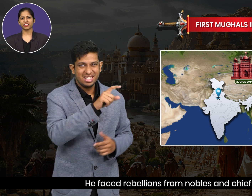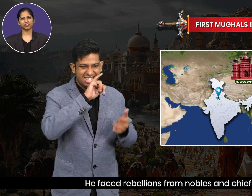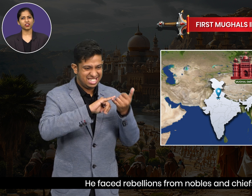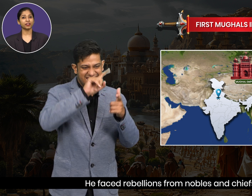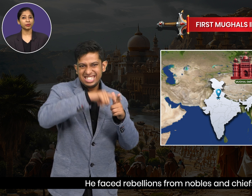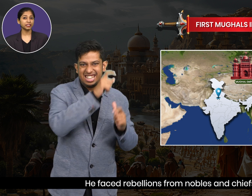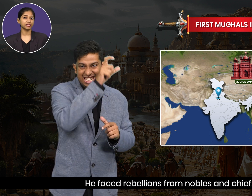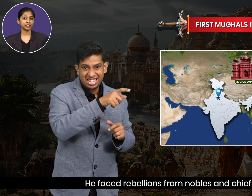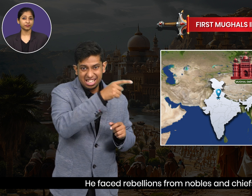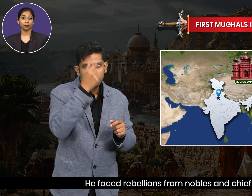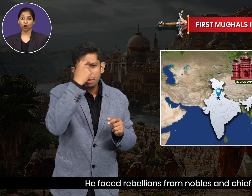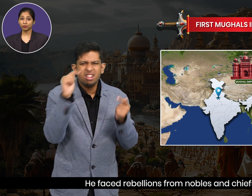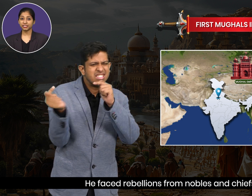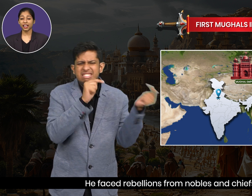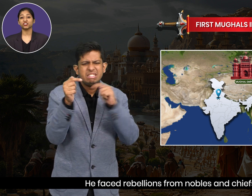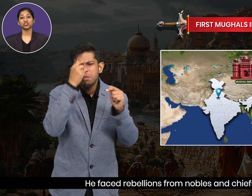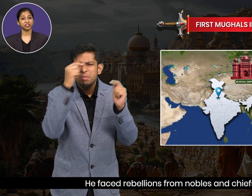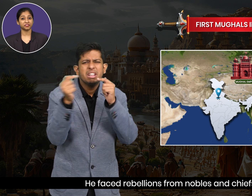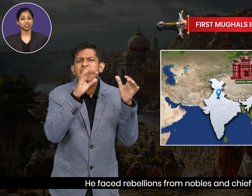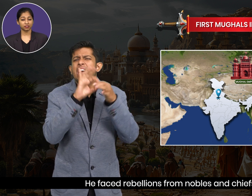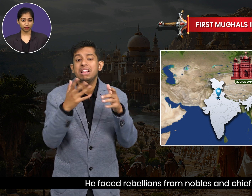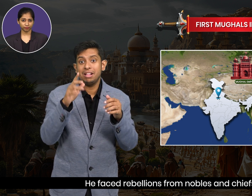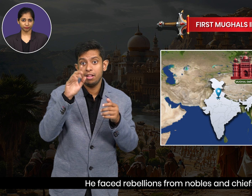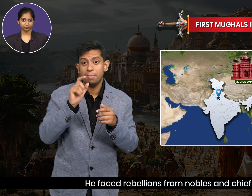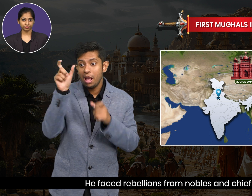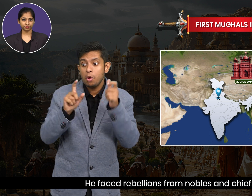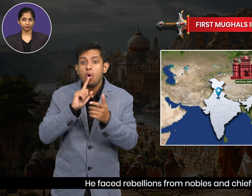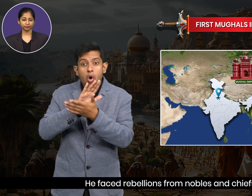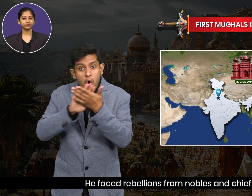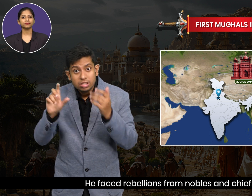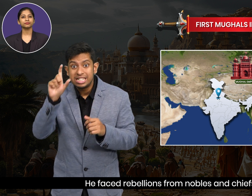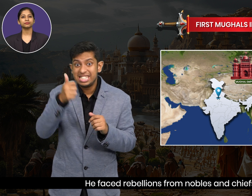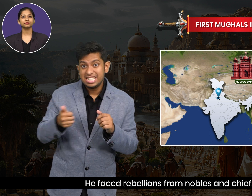He faced rebellions from nobles and chiefs.